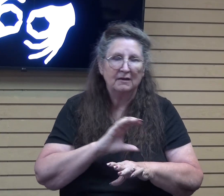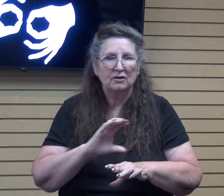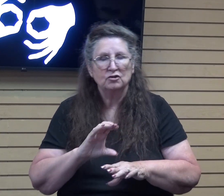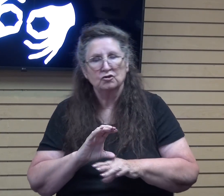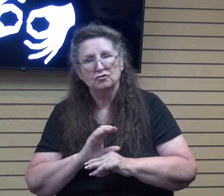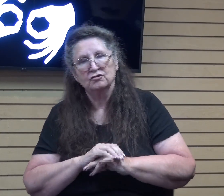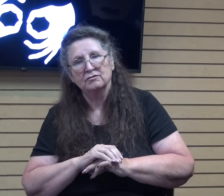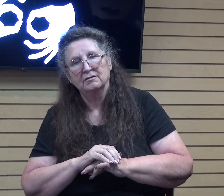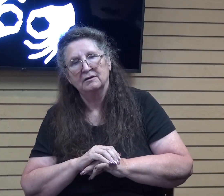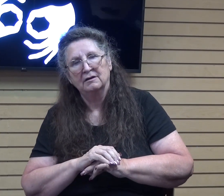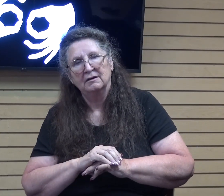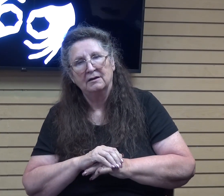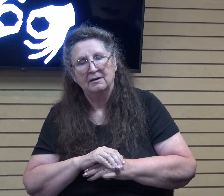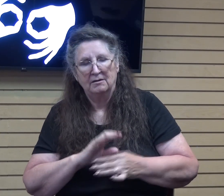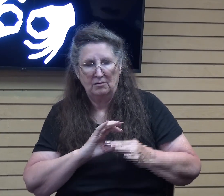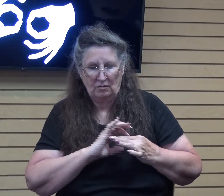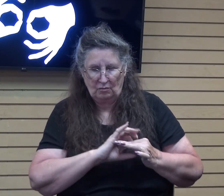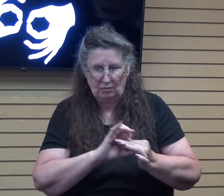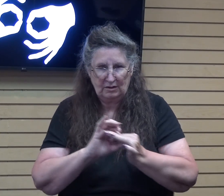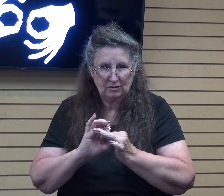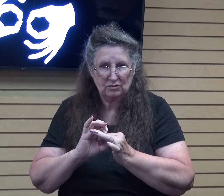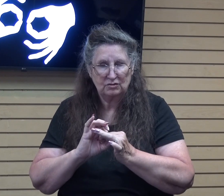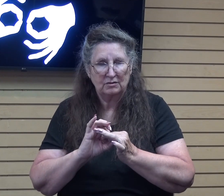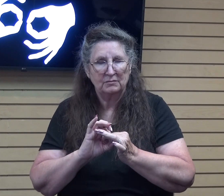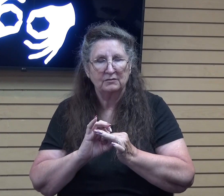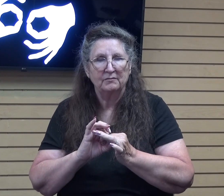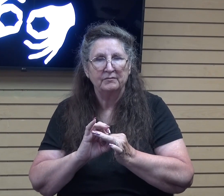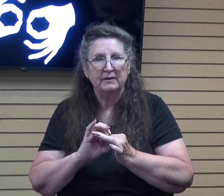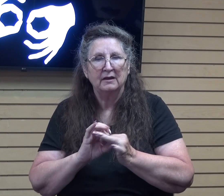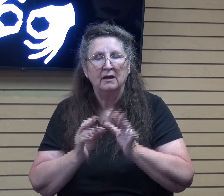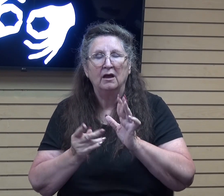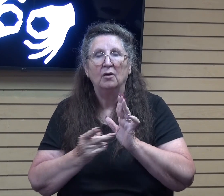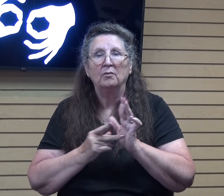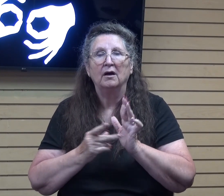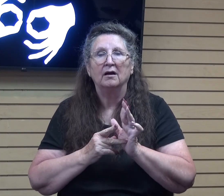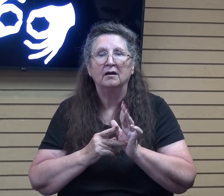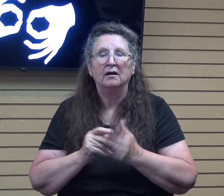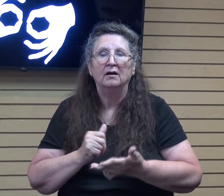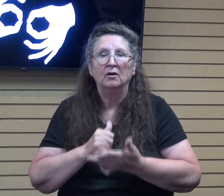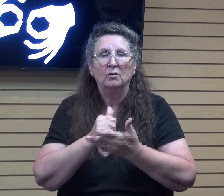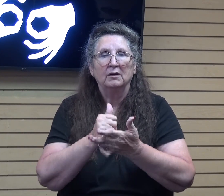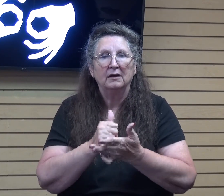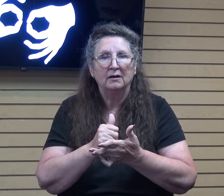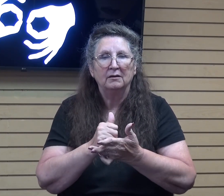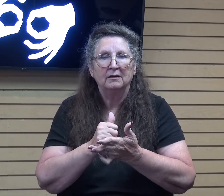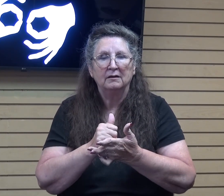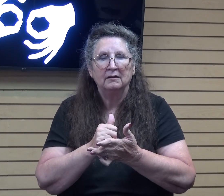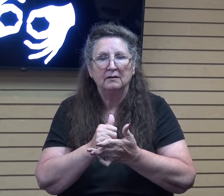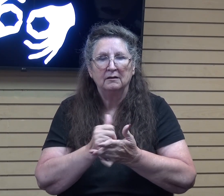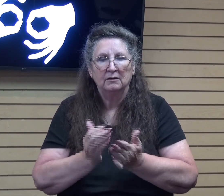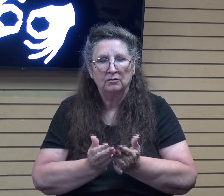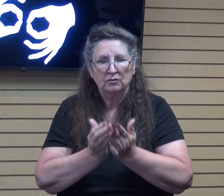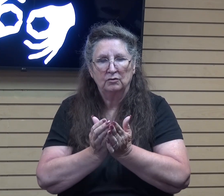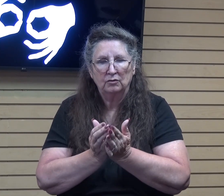regarding interpersonal relationships. Paul was helping to steer the ship, so to